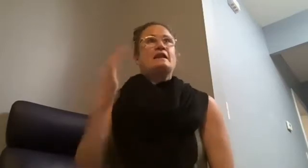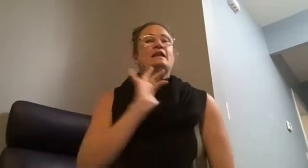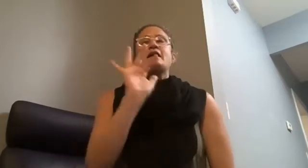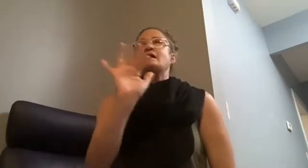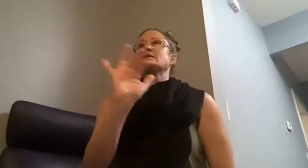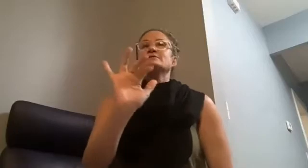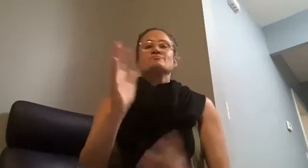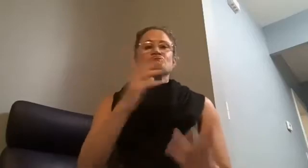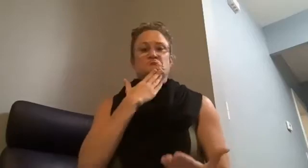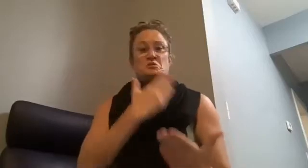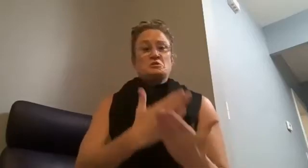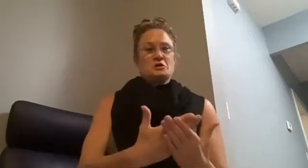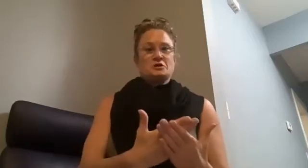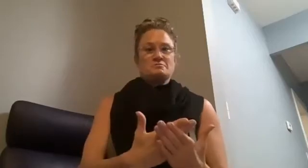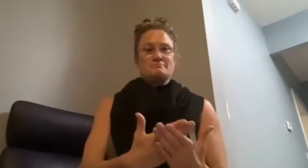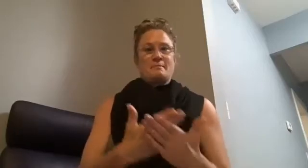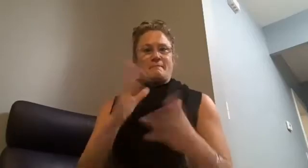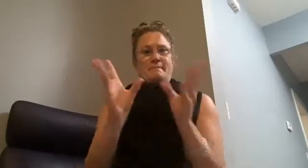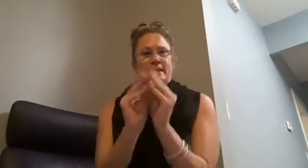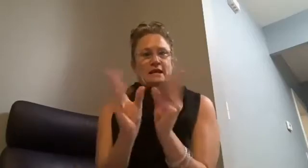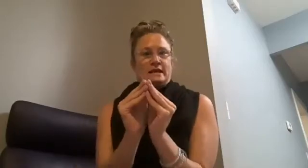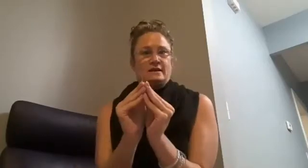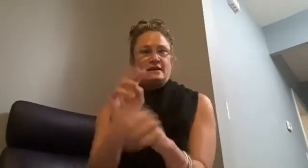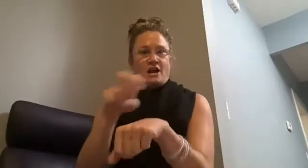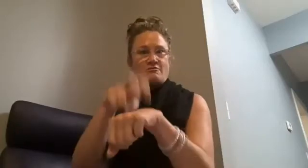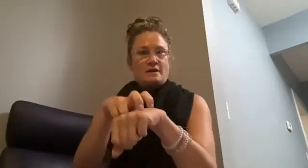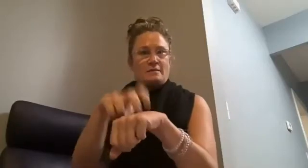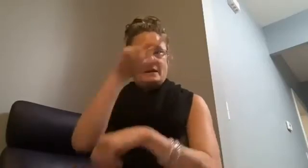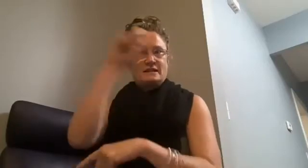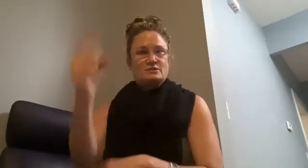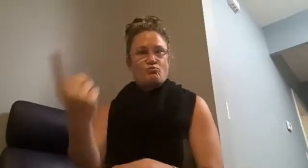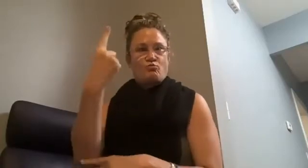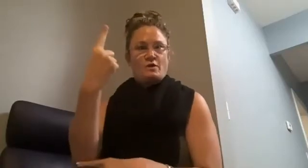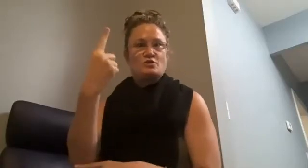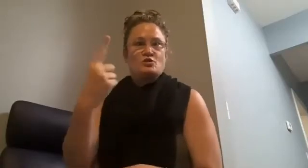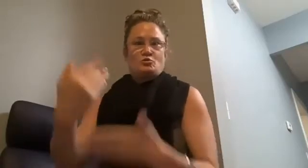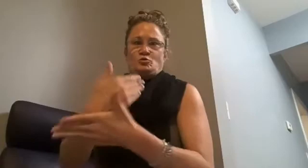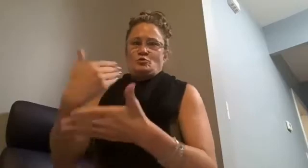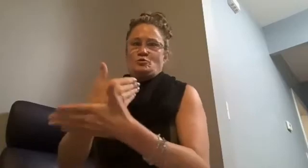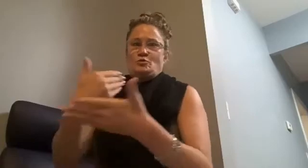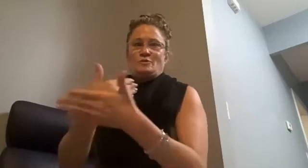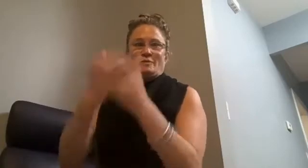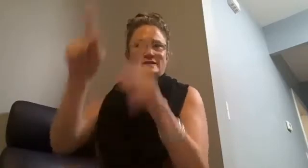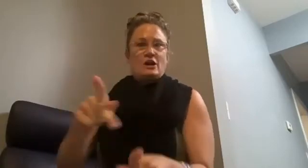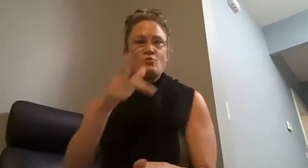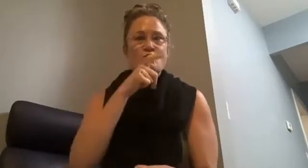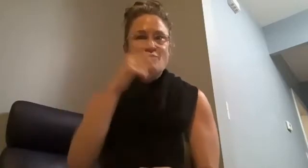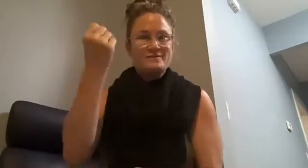timer meeting in Ireland as a result of like this single newcomer that was coming to the meeting that knew how to work a computer. And